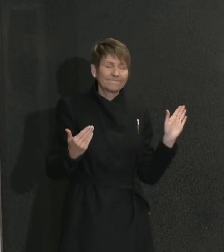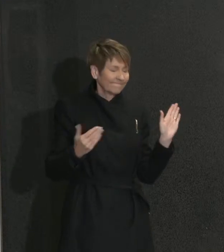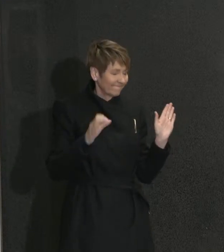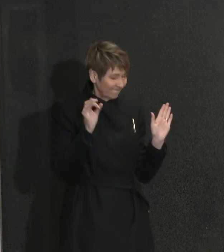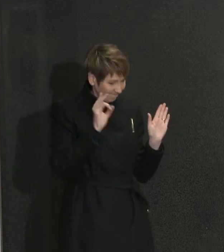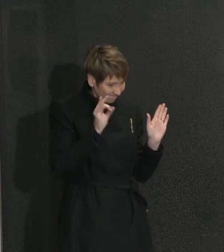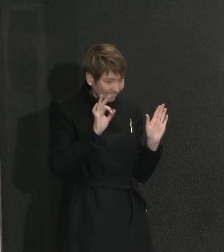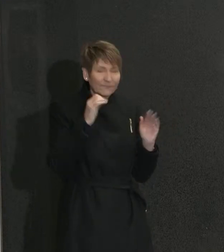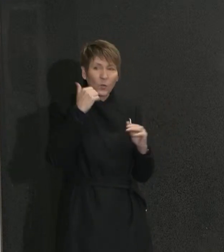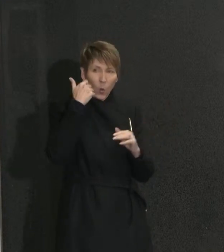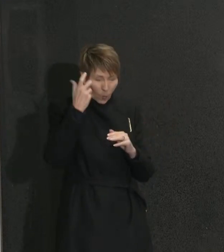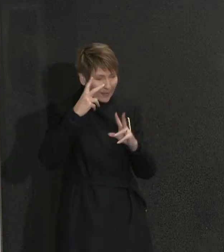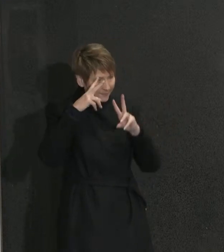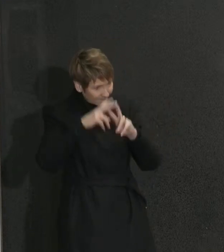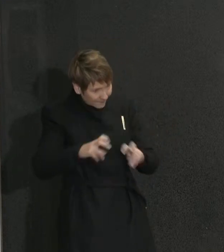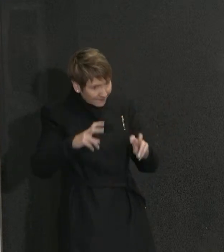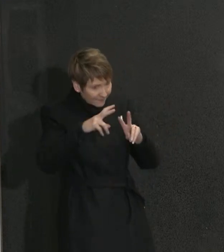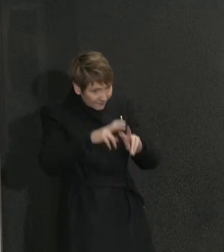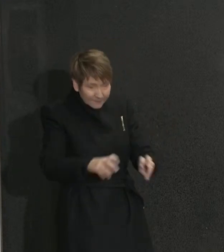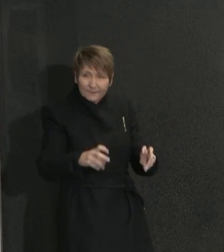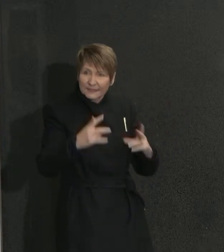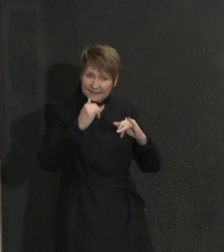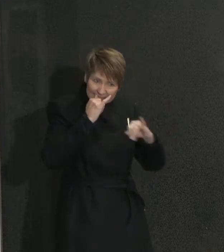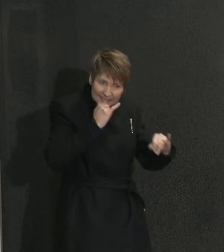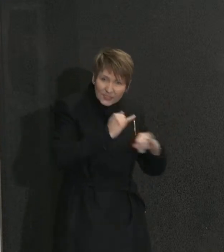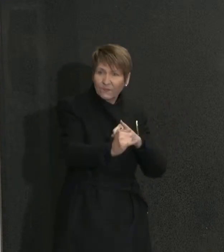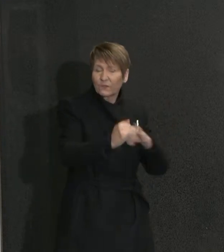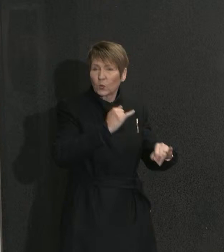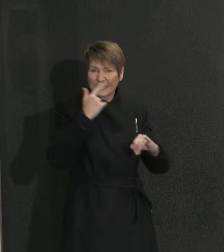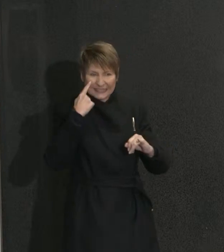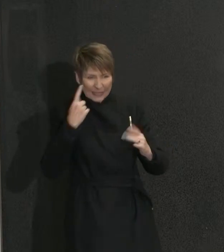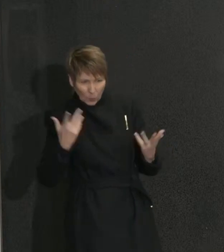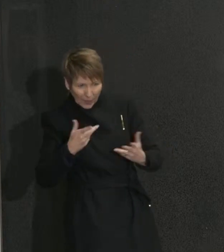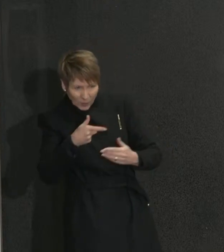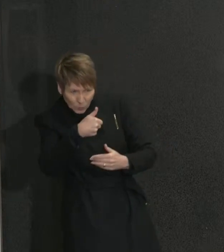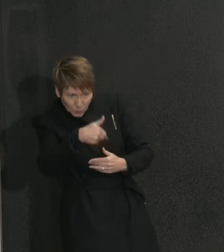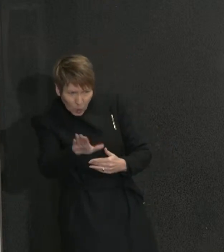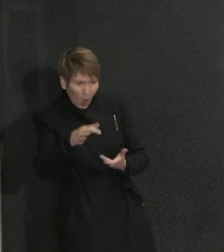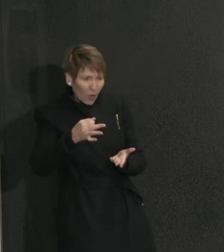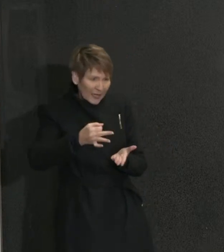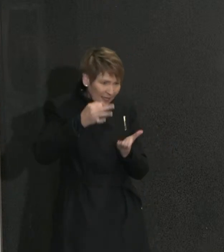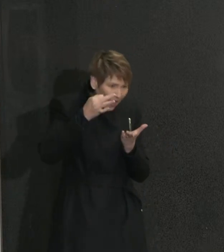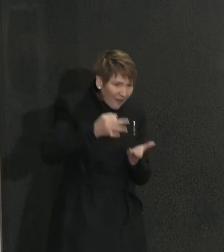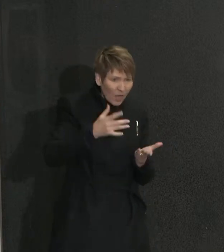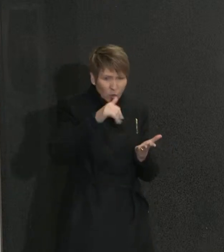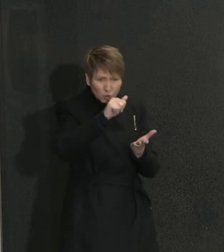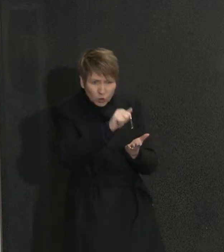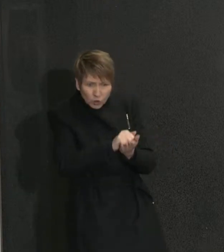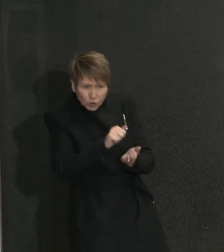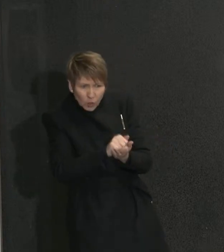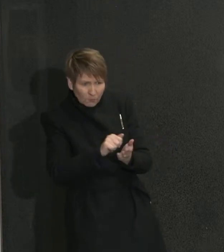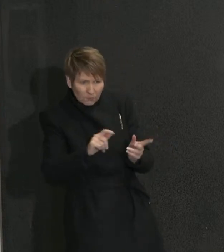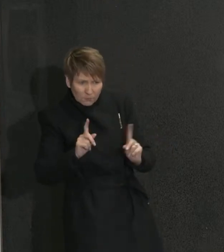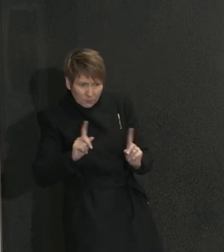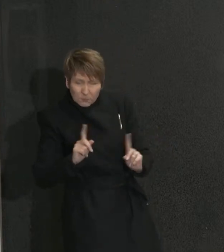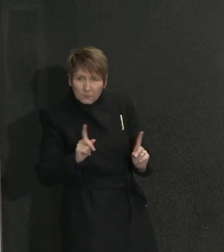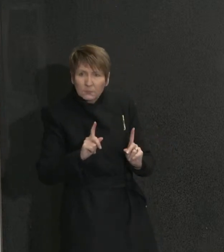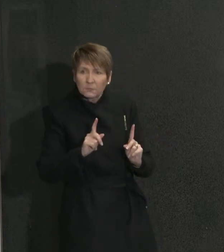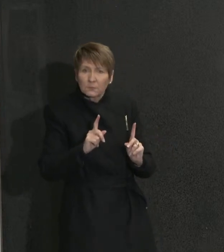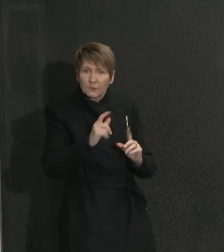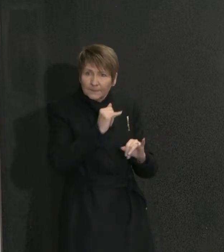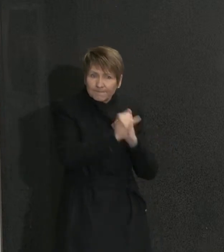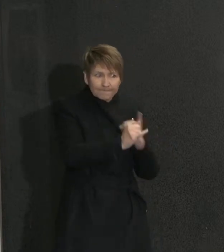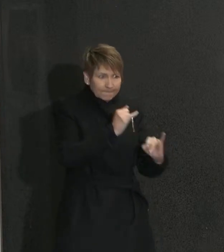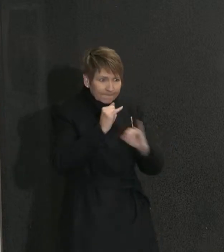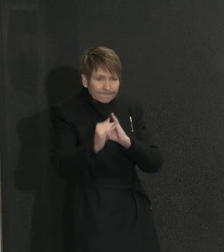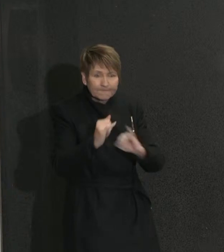always concerned about where they may have been, what they may have been doing, and following those leads through. And I think if you look at the experience and the way we've got through these outbreaks in